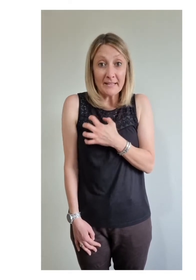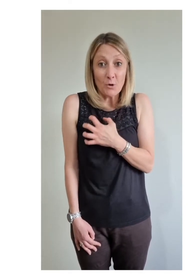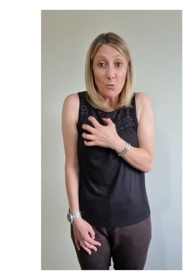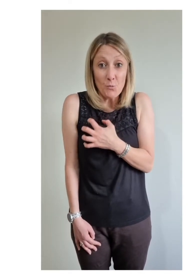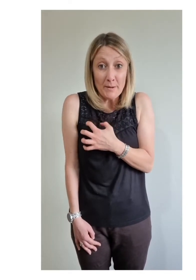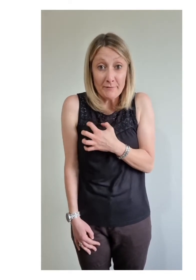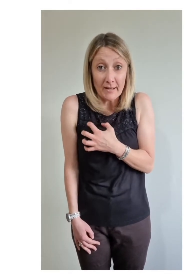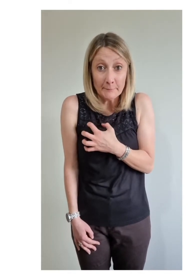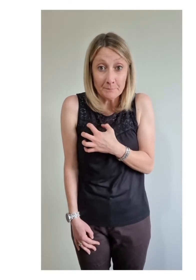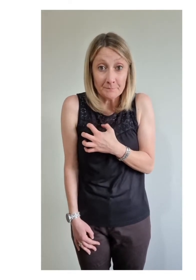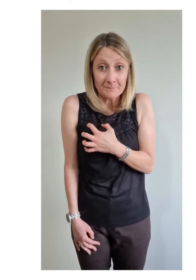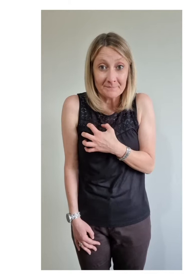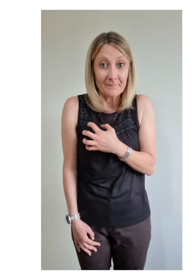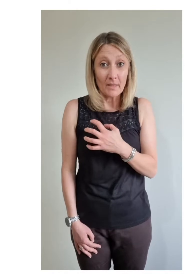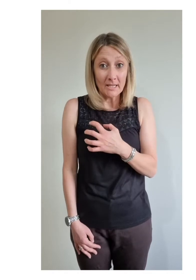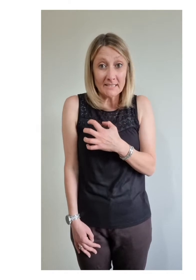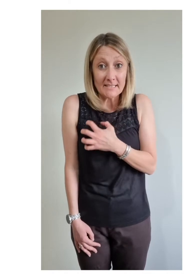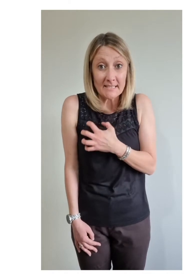and then quiver.